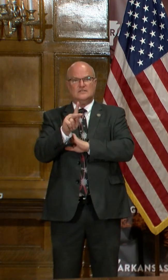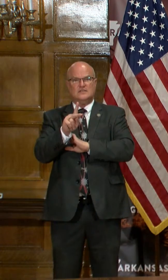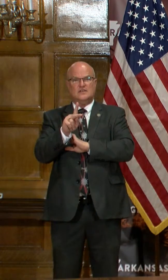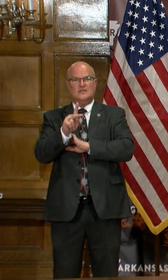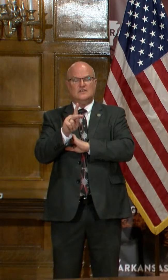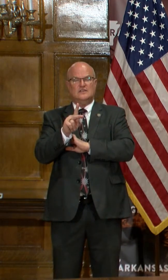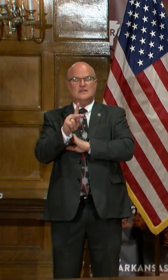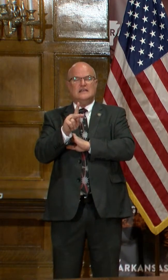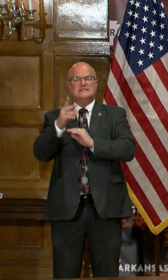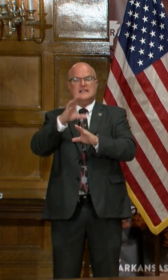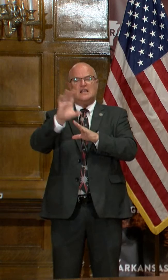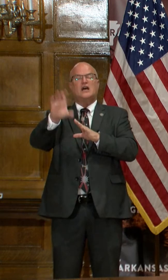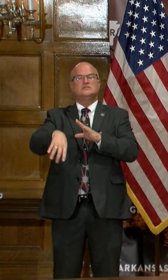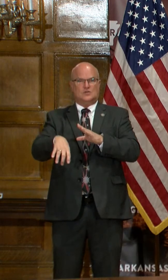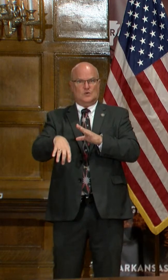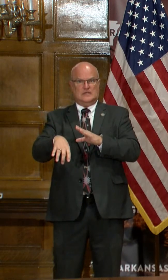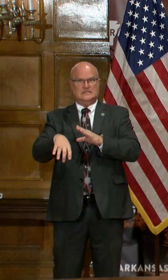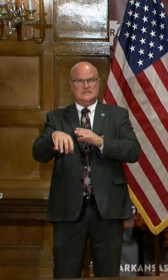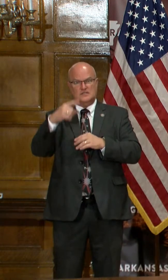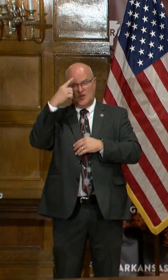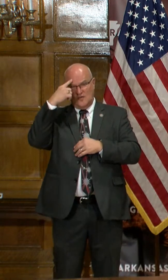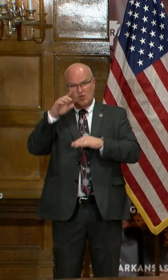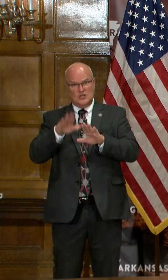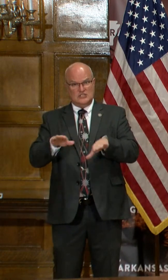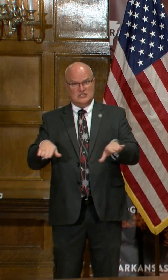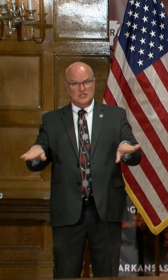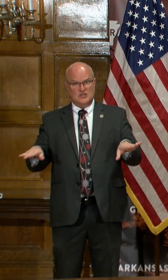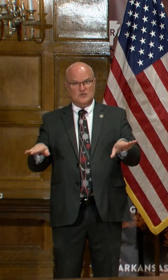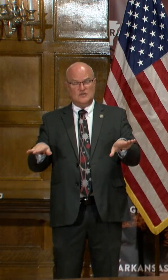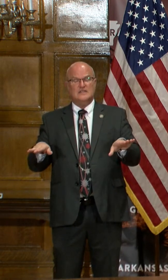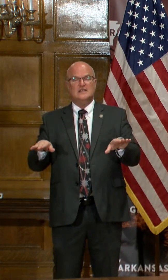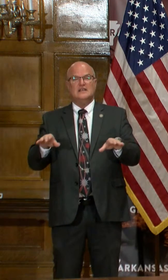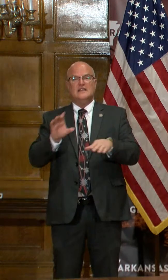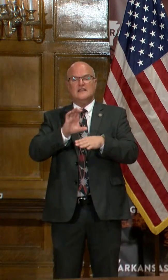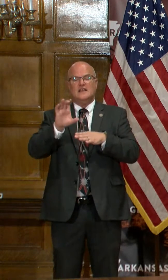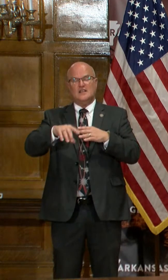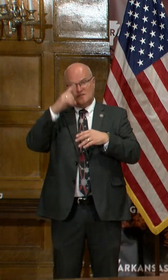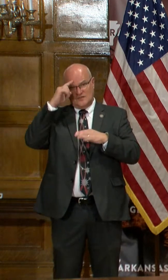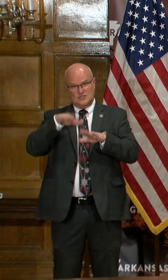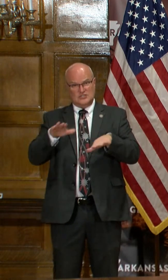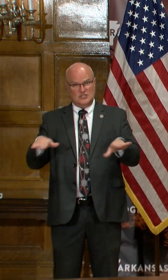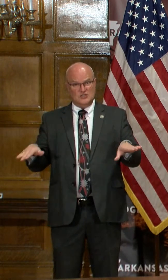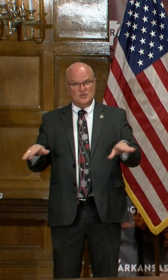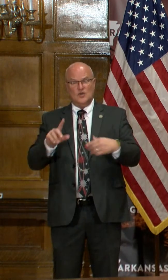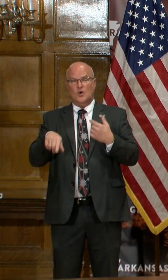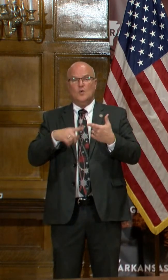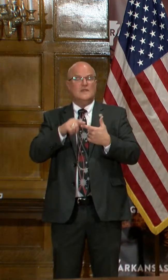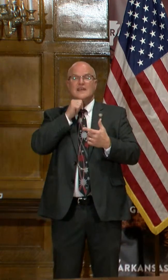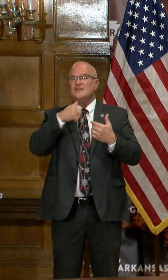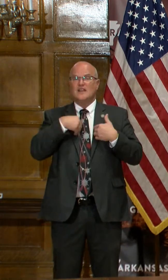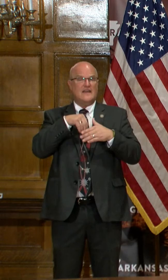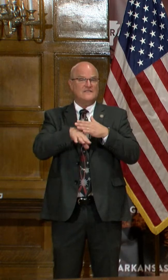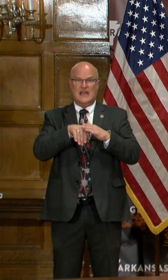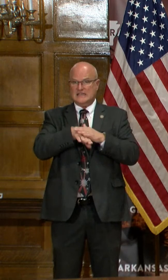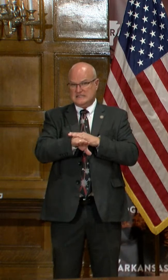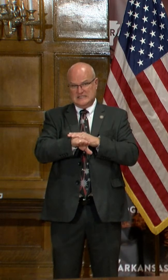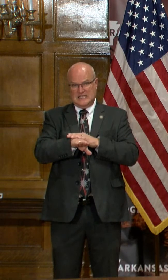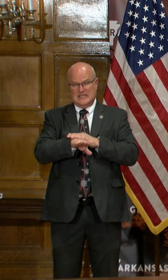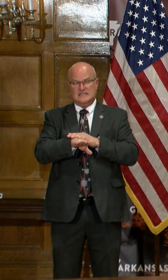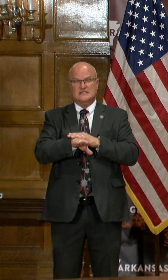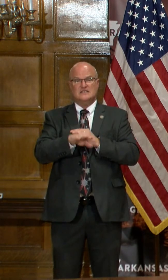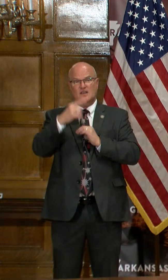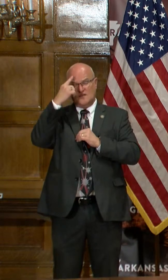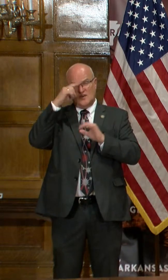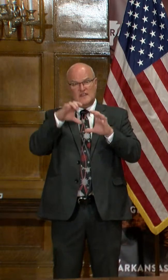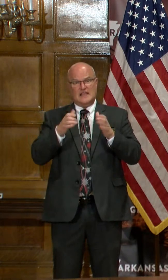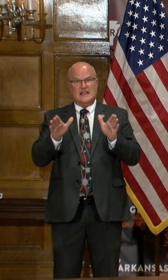the consequences for children, the adverse consequences for children when they don't have access to